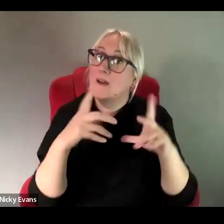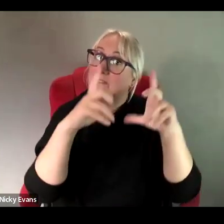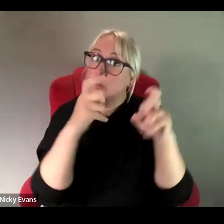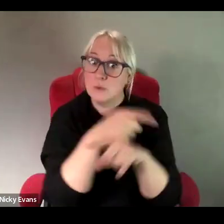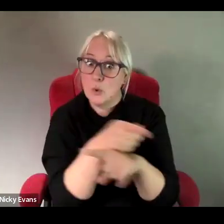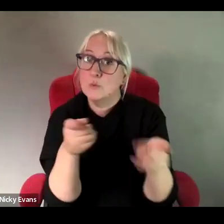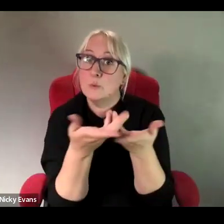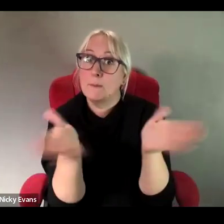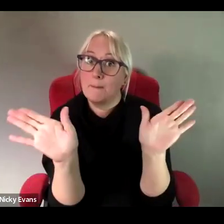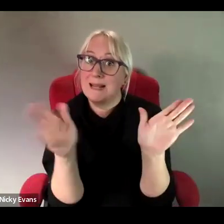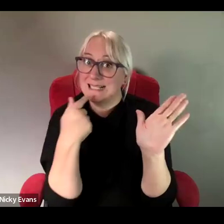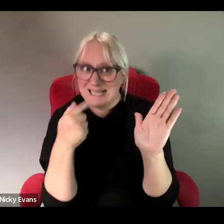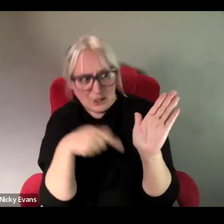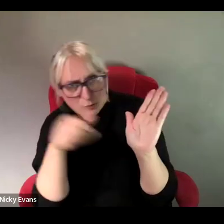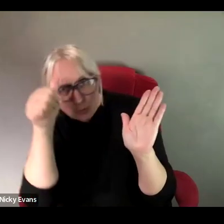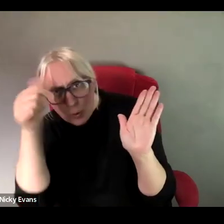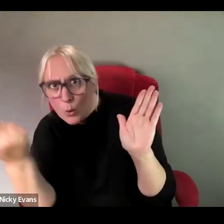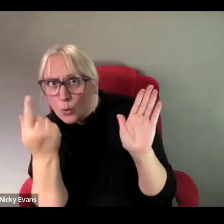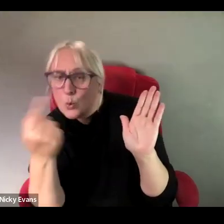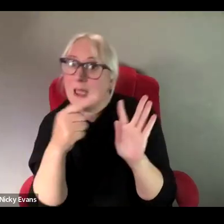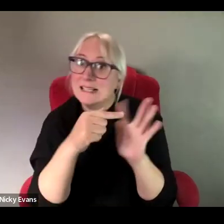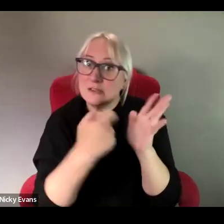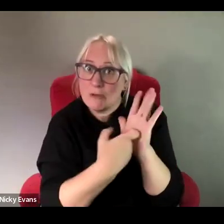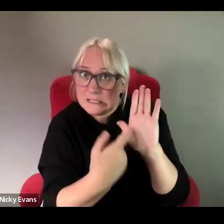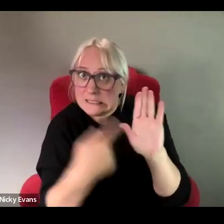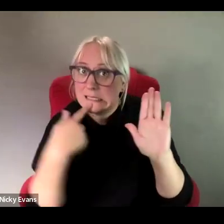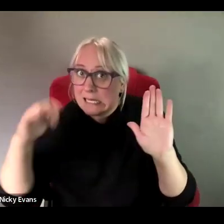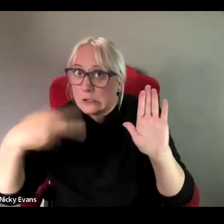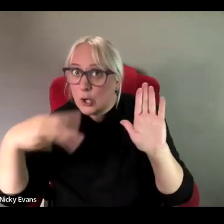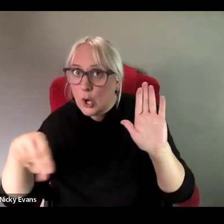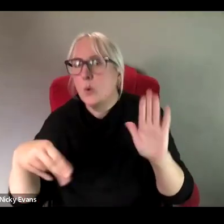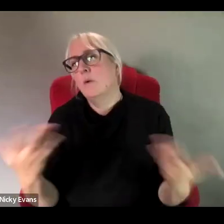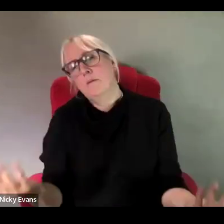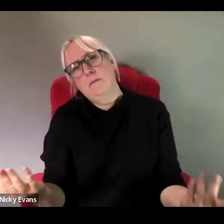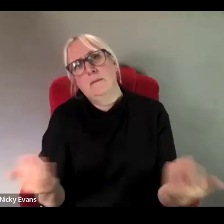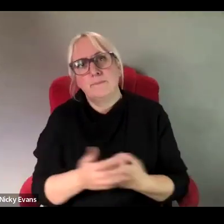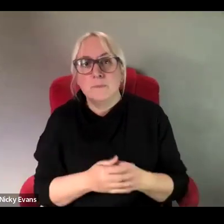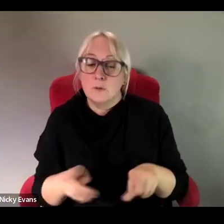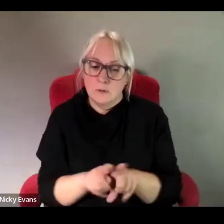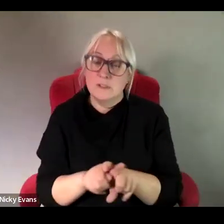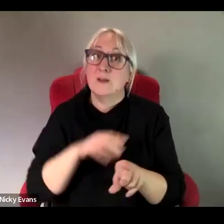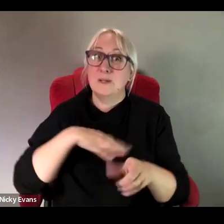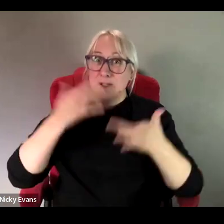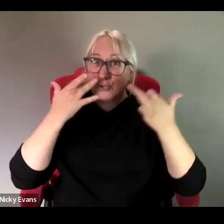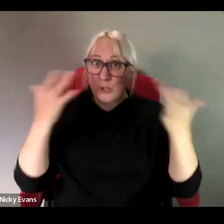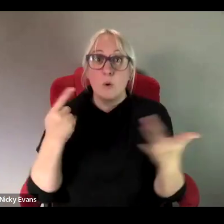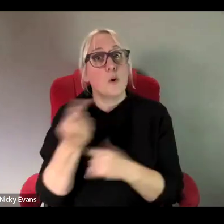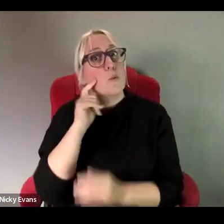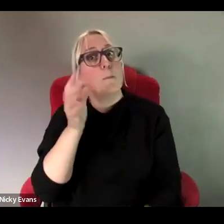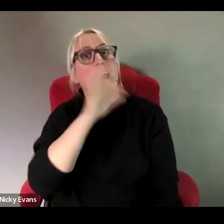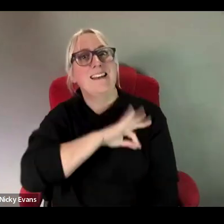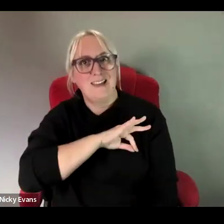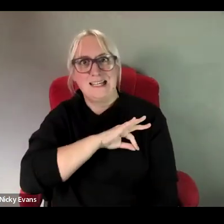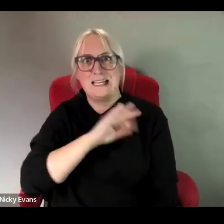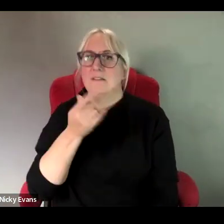that. We need to educate the public on who is behind and who would potentially benefit from assisted suicide being made